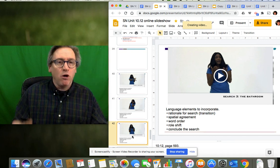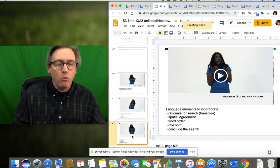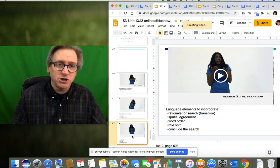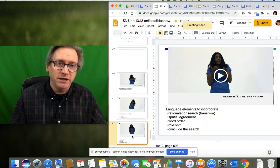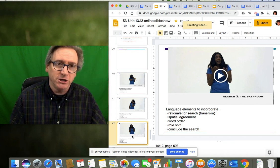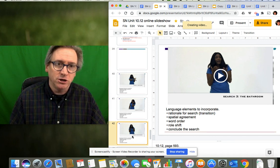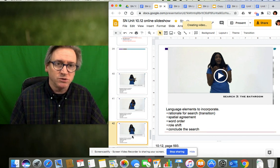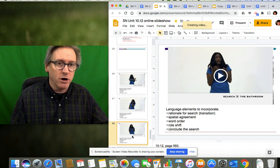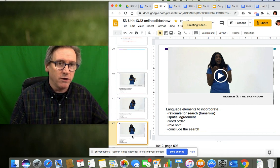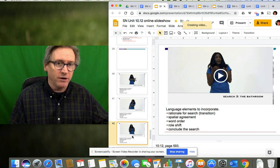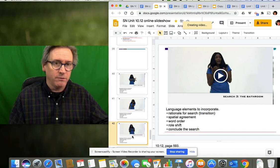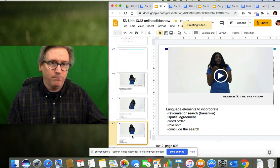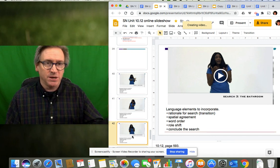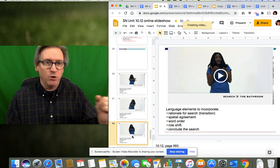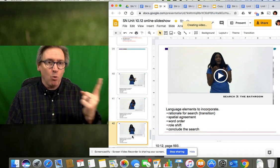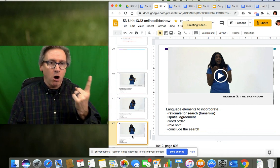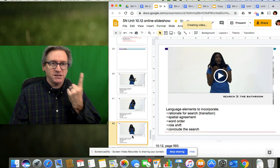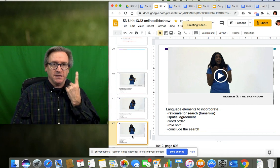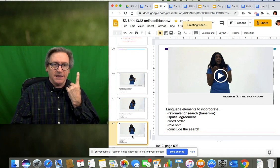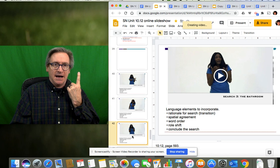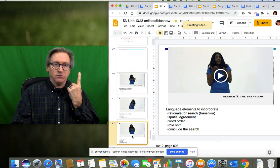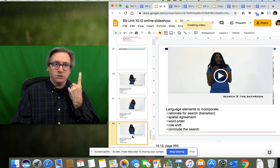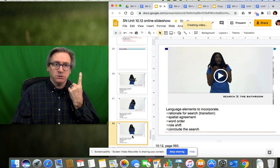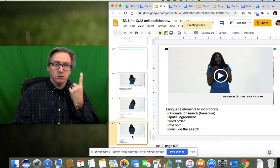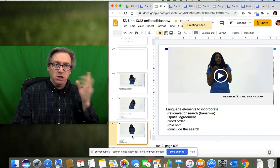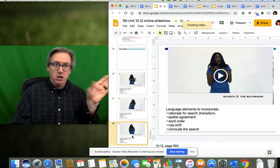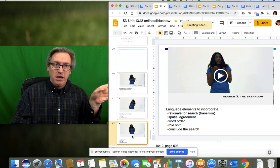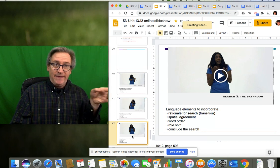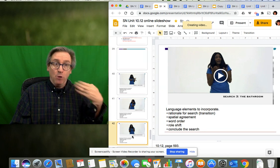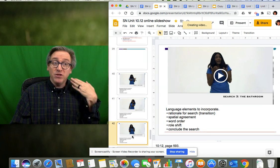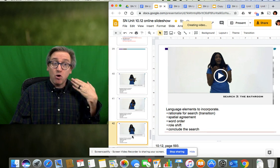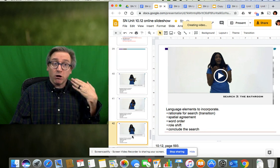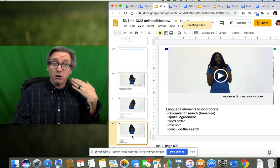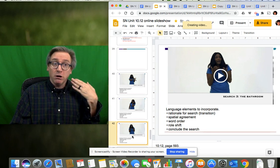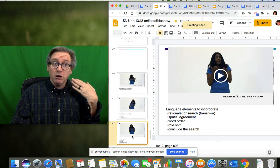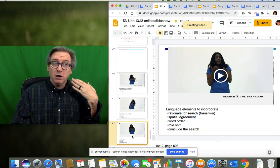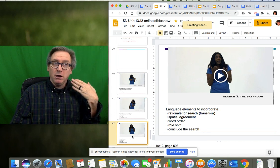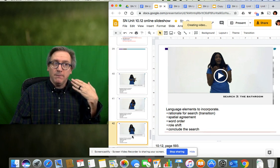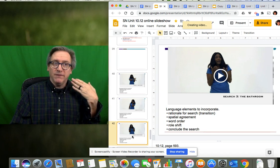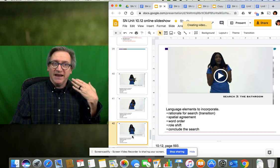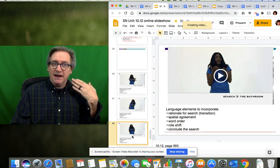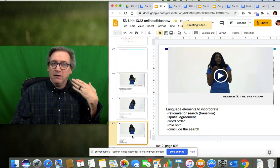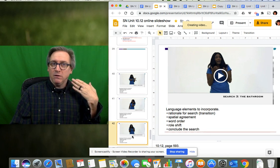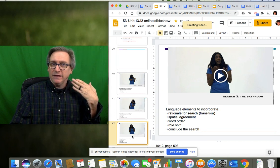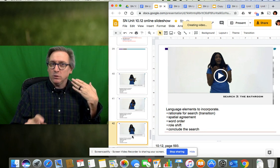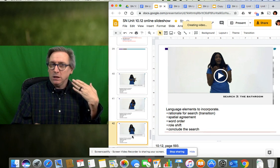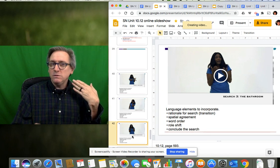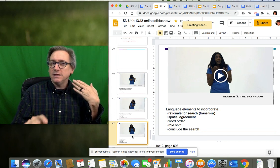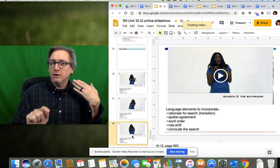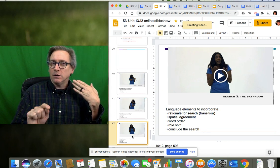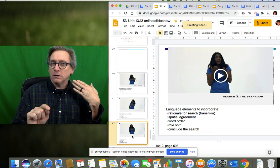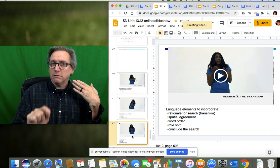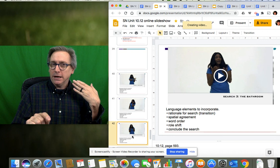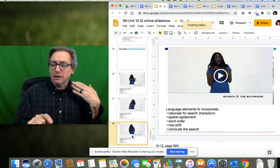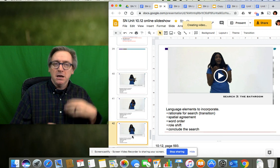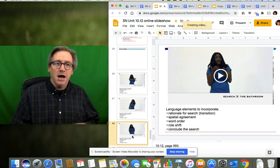We've all watched TV shows where someone walks into the house and they open the door, but they don't close the